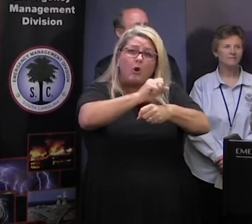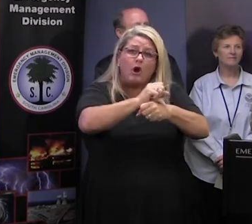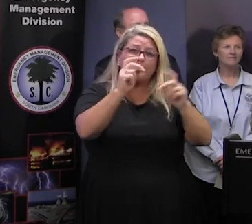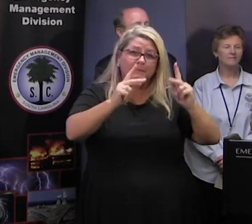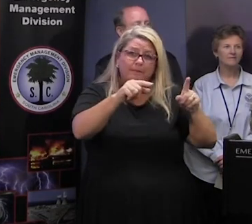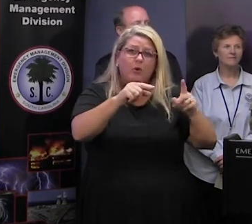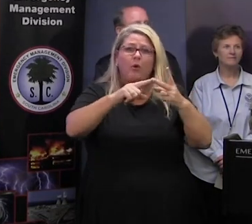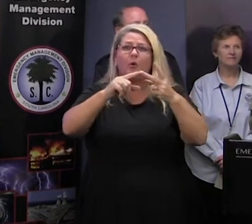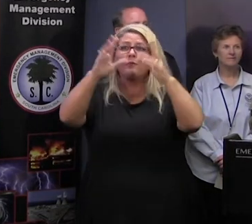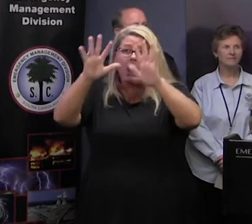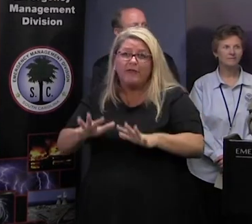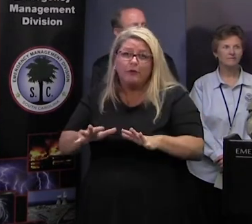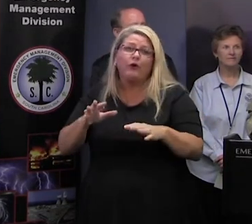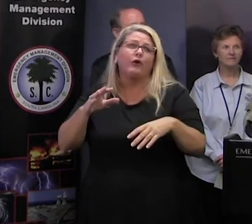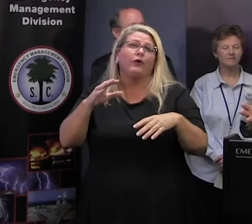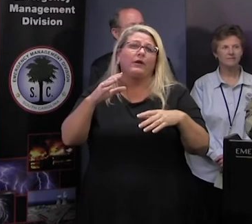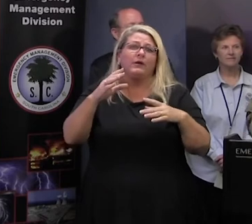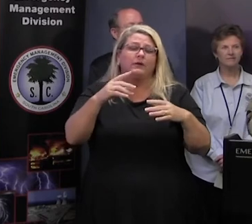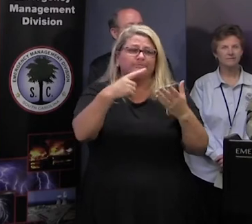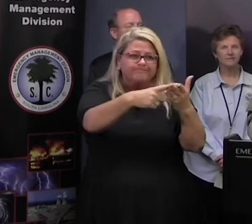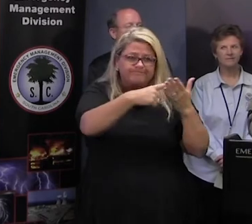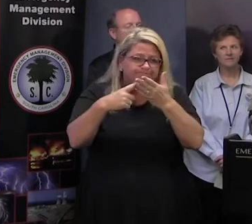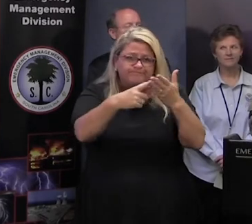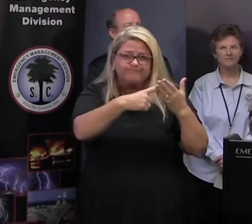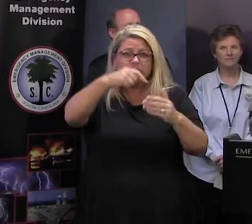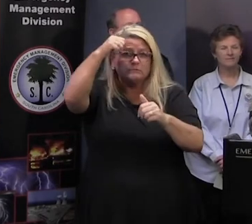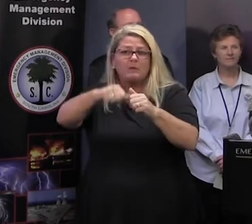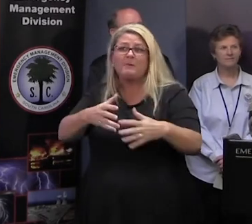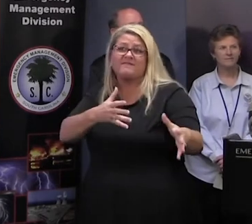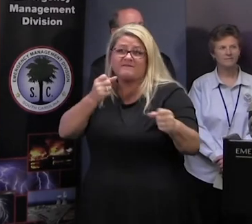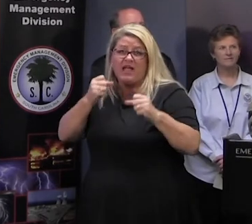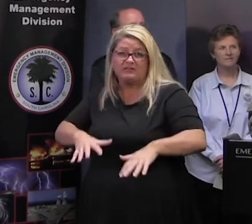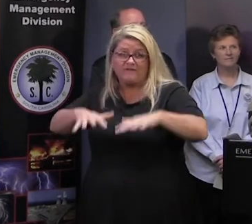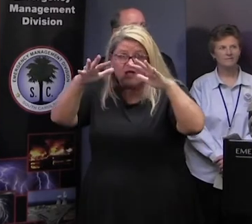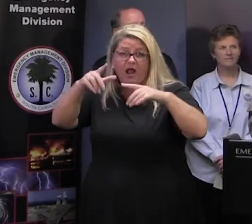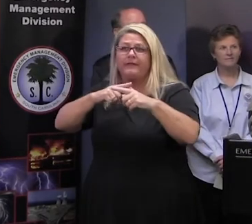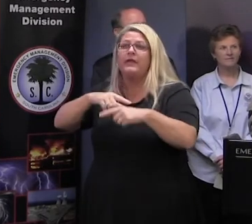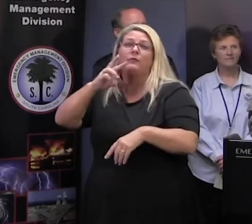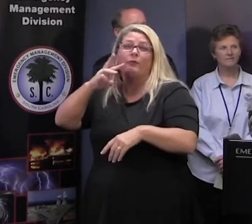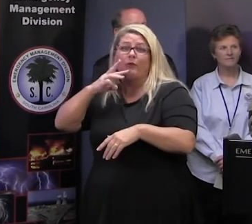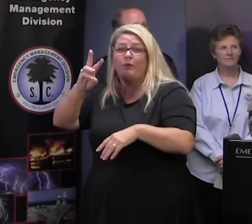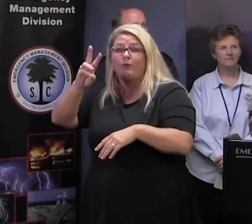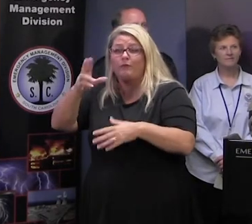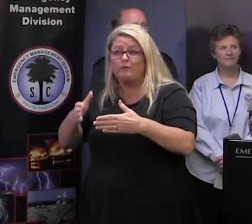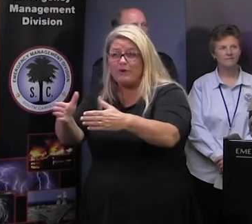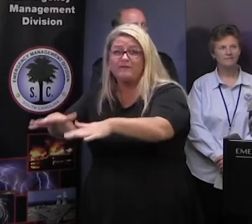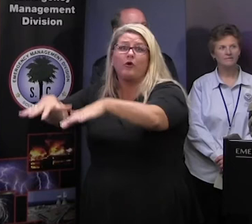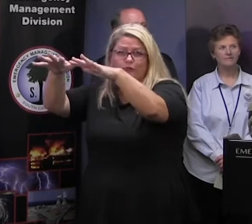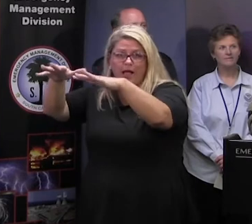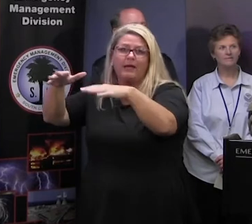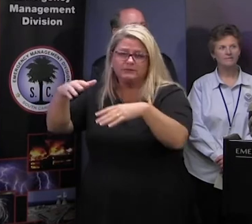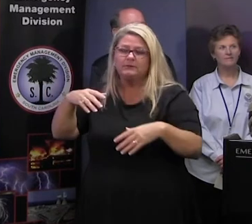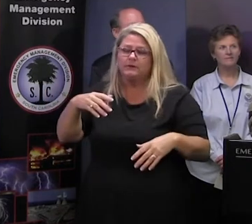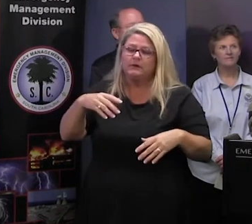the weather people, because as you know, we dealt with the flash flood, then we dealt with the river rise, so we don't want people to go back